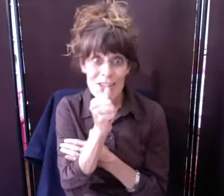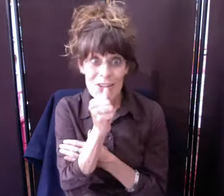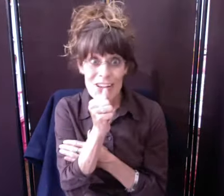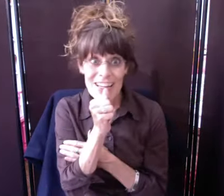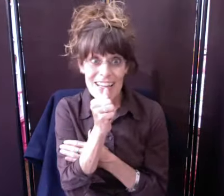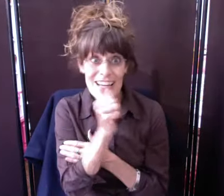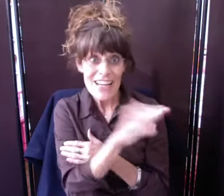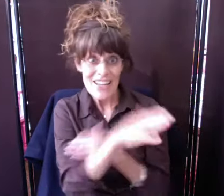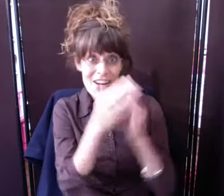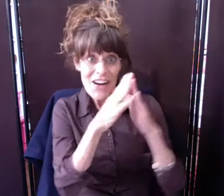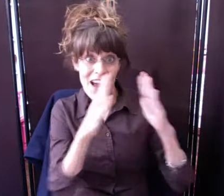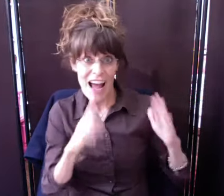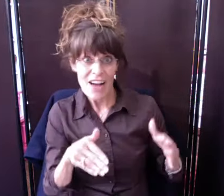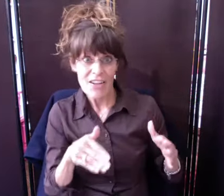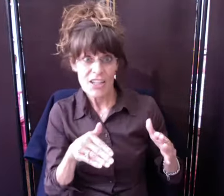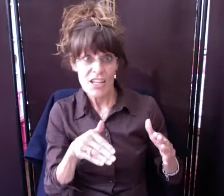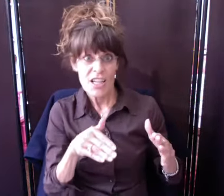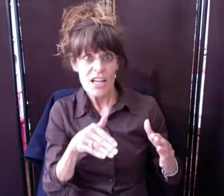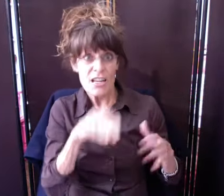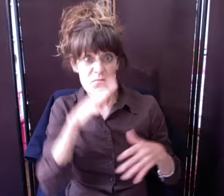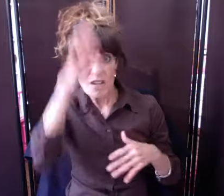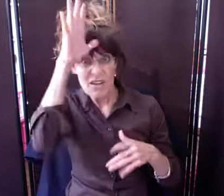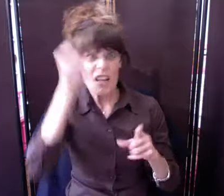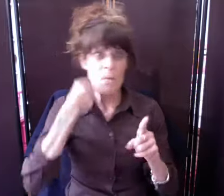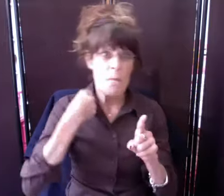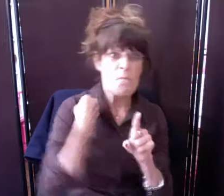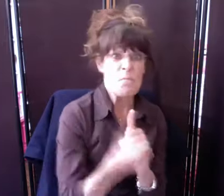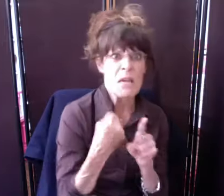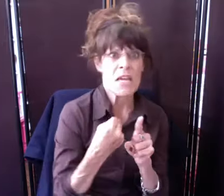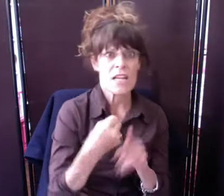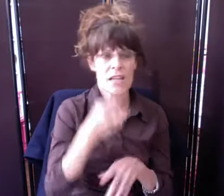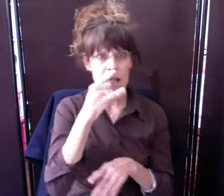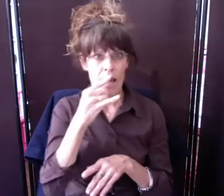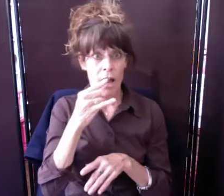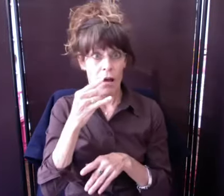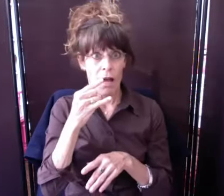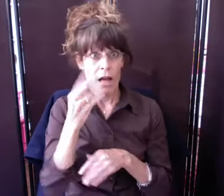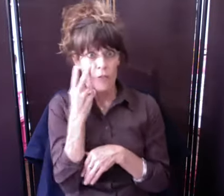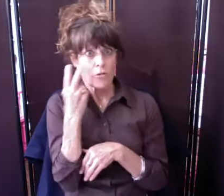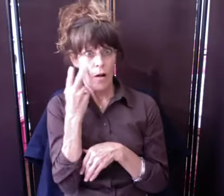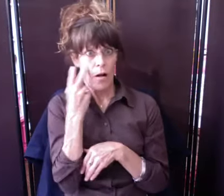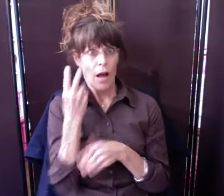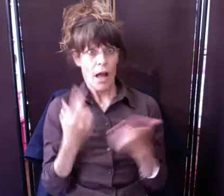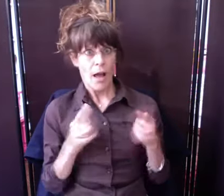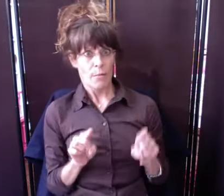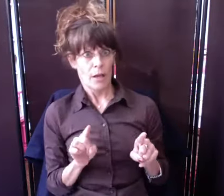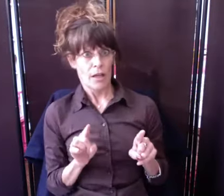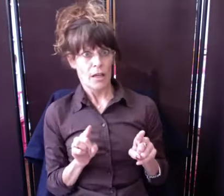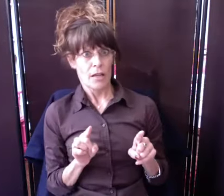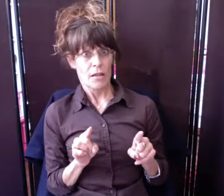parents beat the kids. And when I saw this violence, my first personality change. And that doesn't